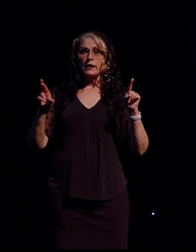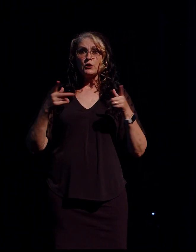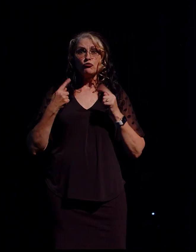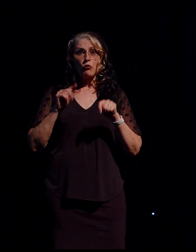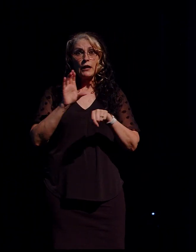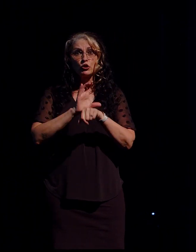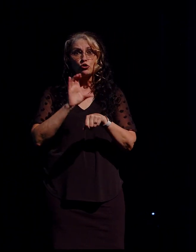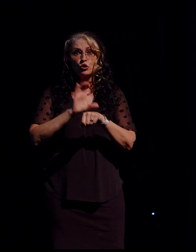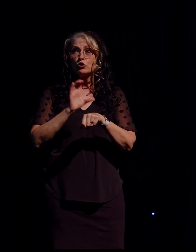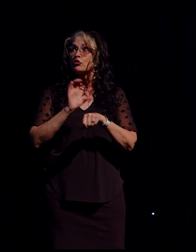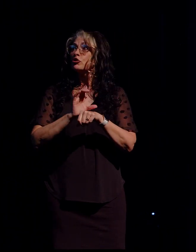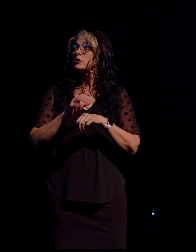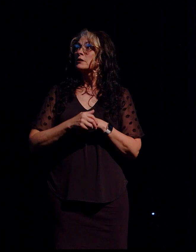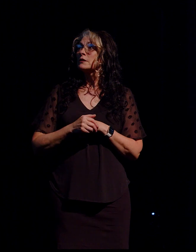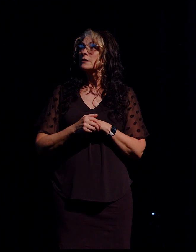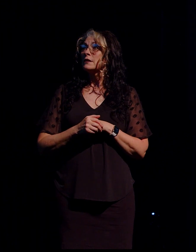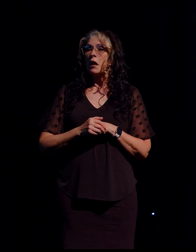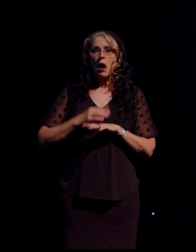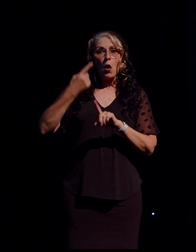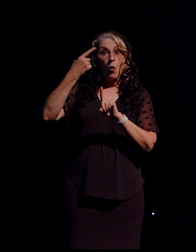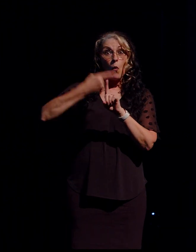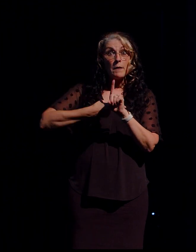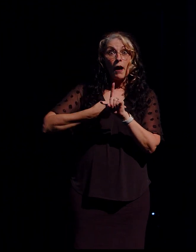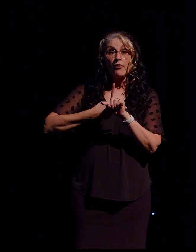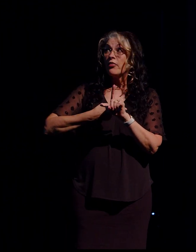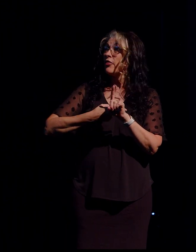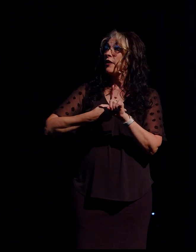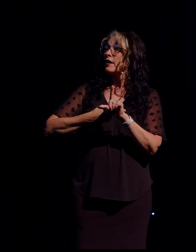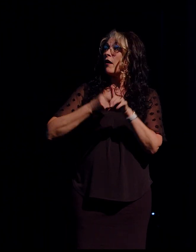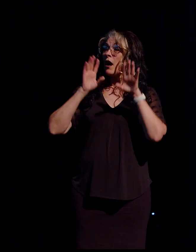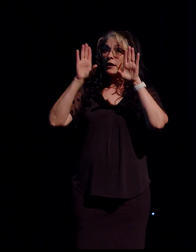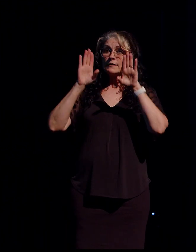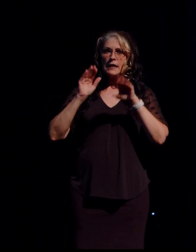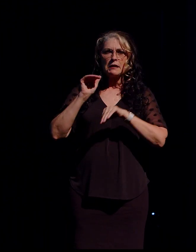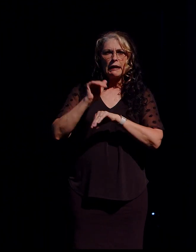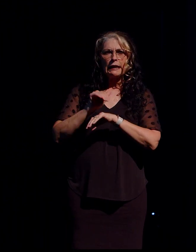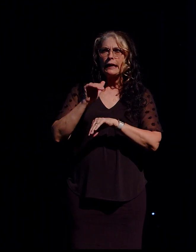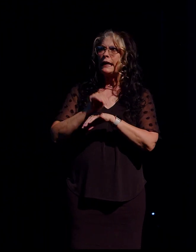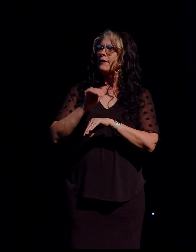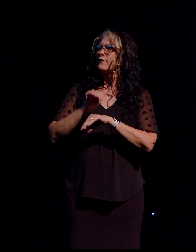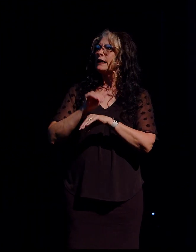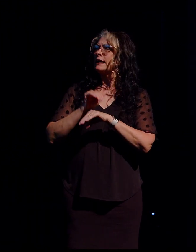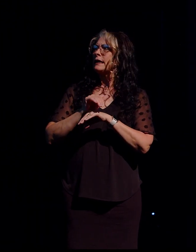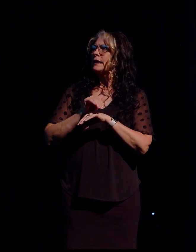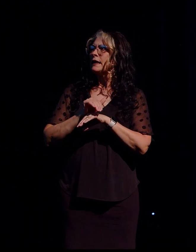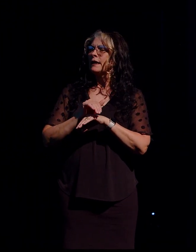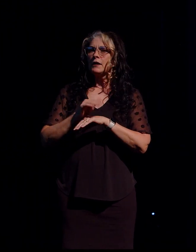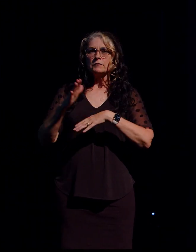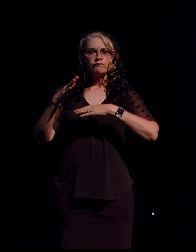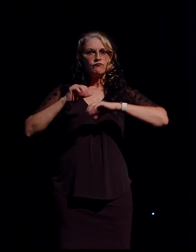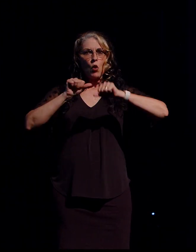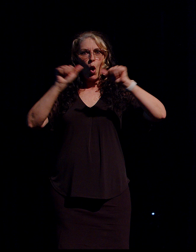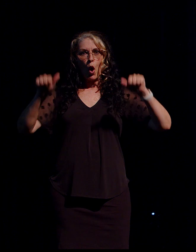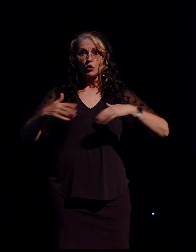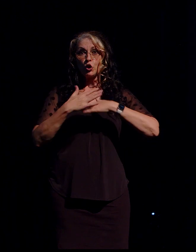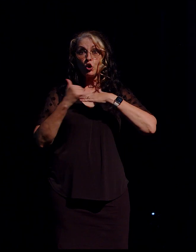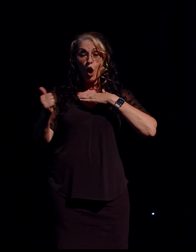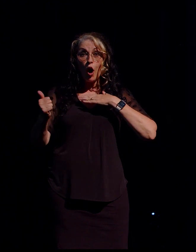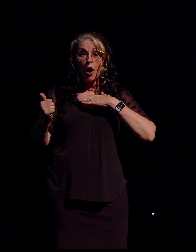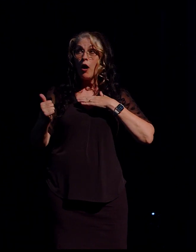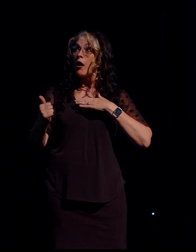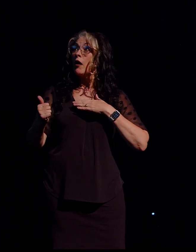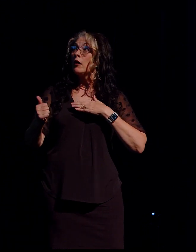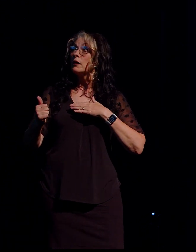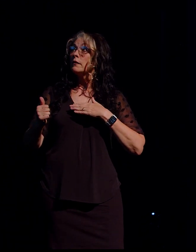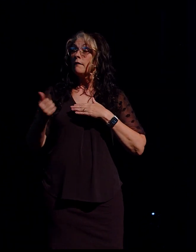try church. But within a month, on a Sunday evening, there was an altar call. Anybody who wants to